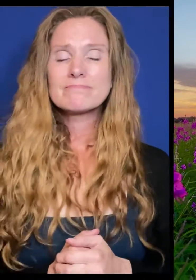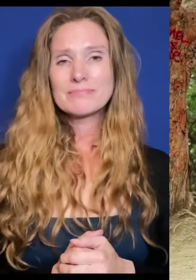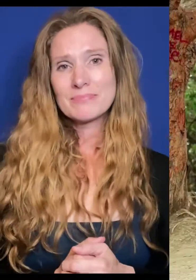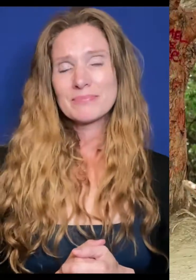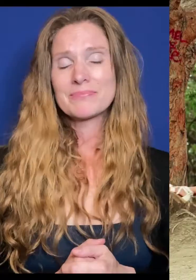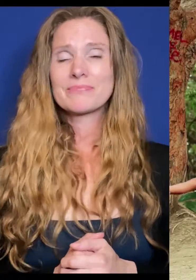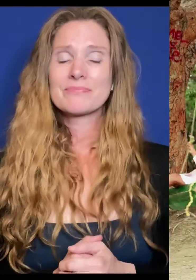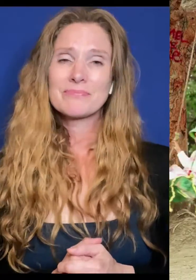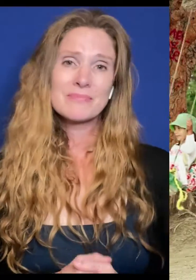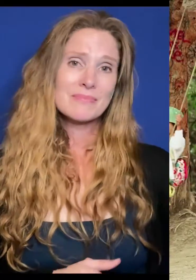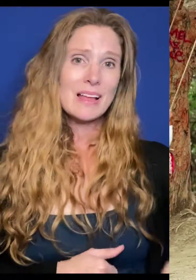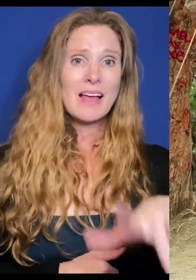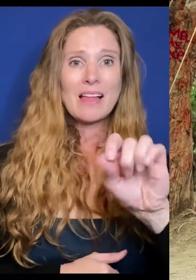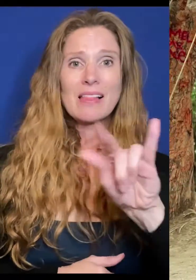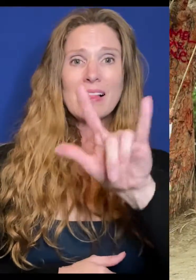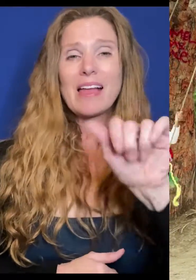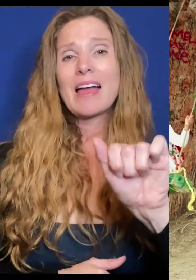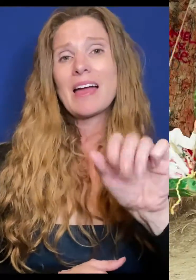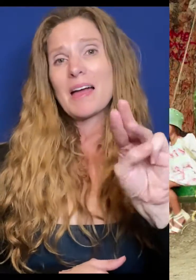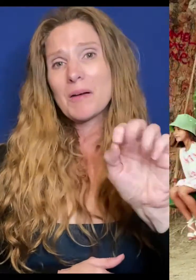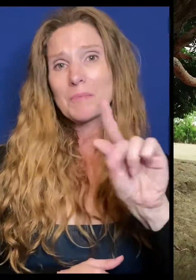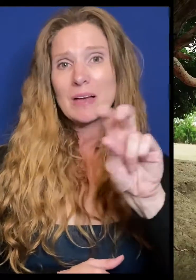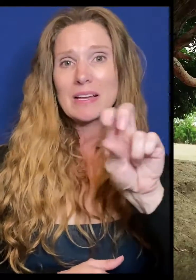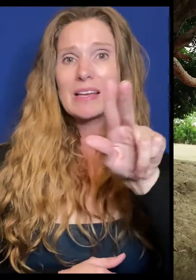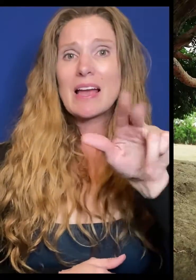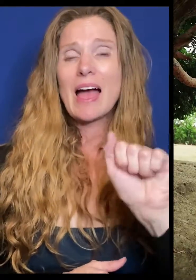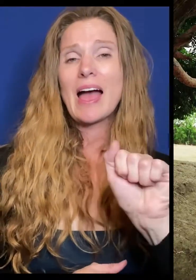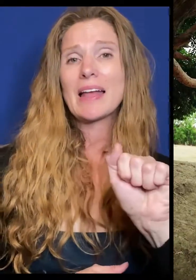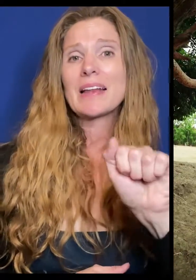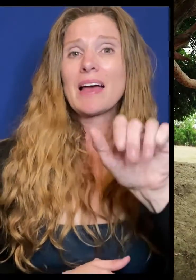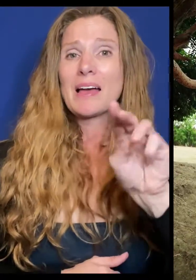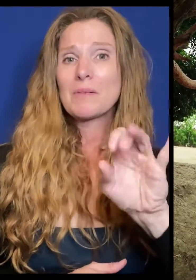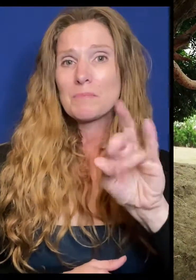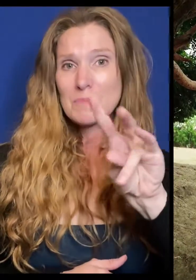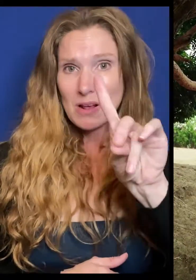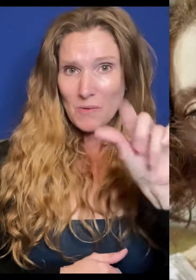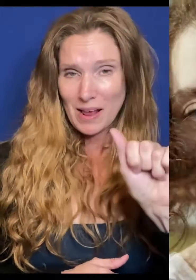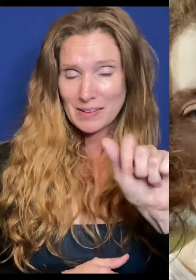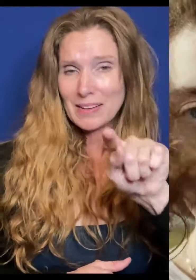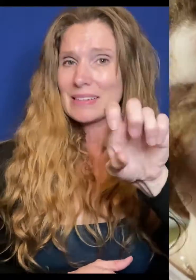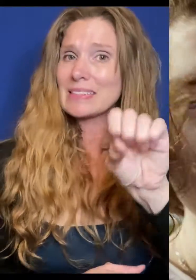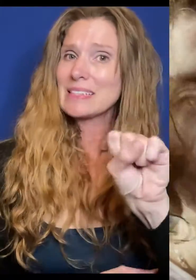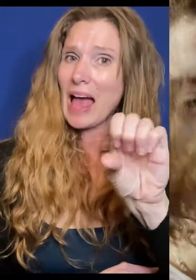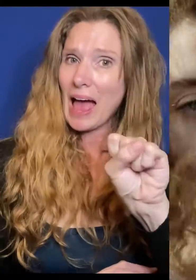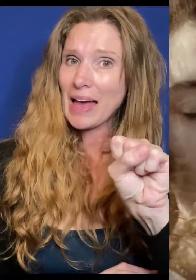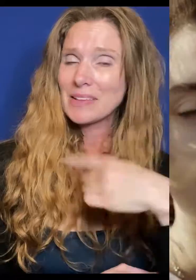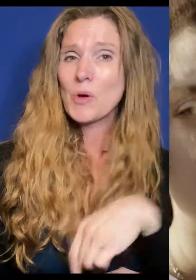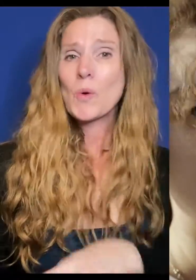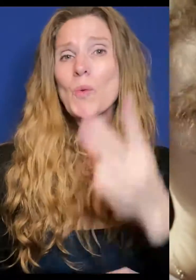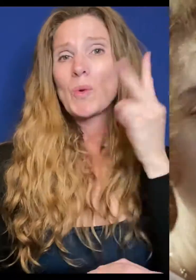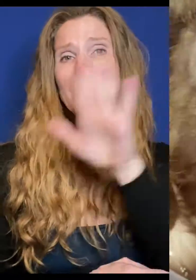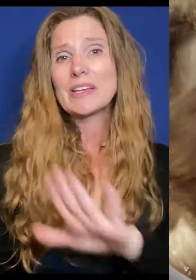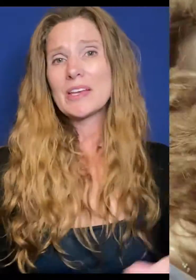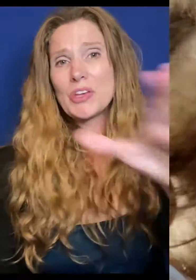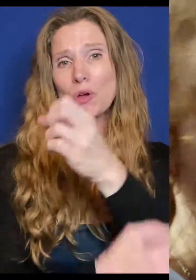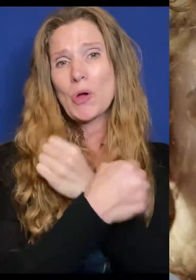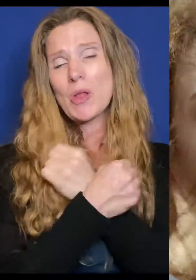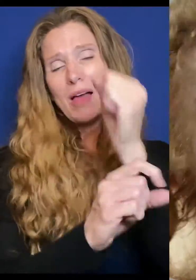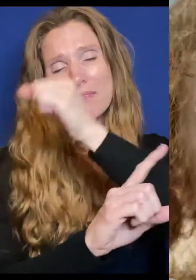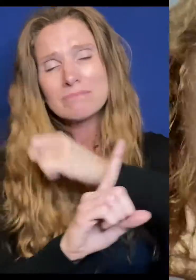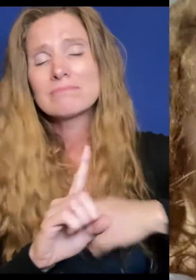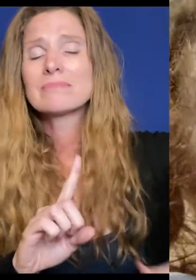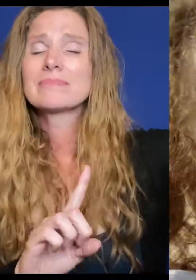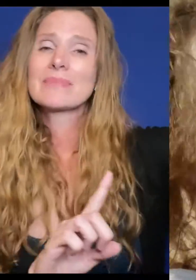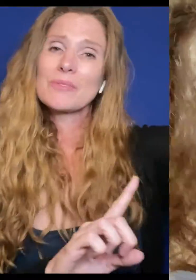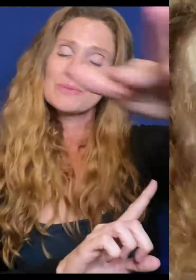Eliana, llama Kena Mirando el test We feel your love In